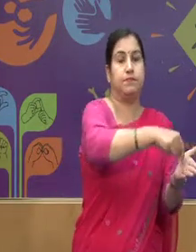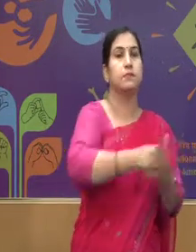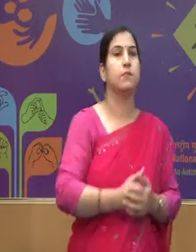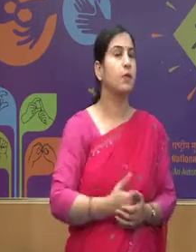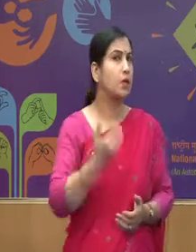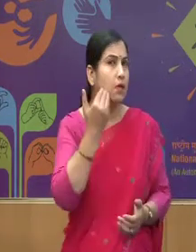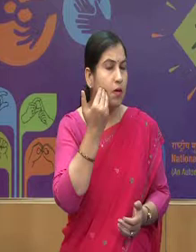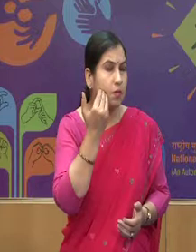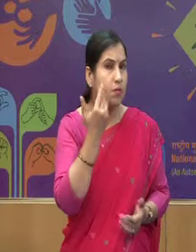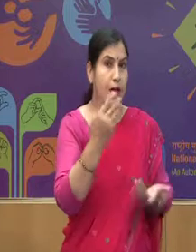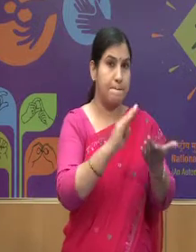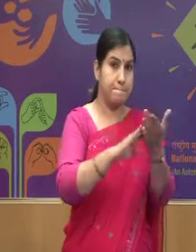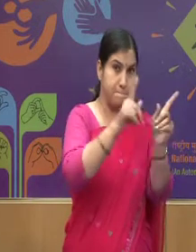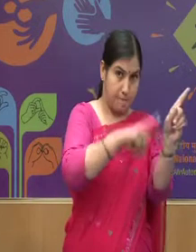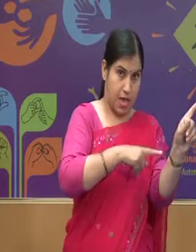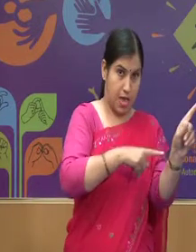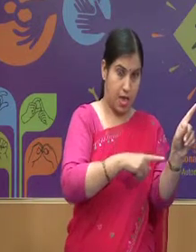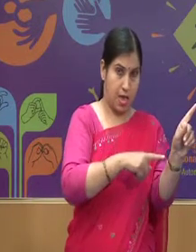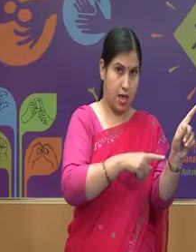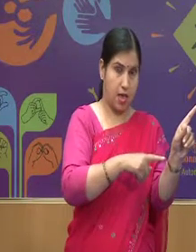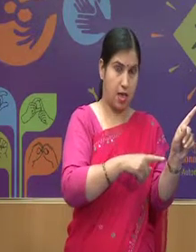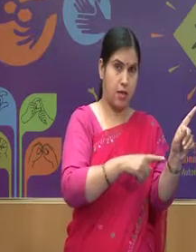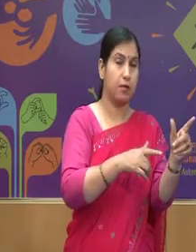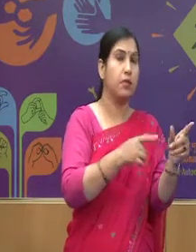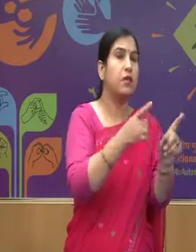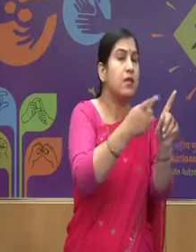in the May month of the year